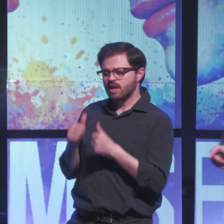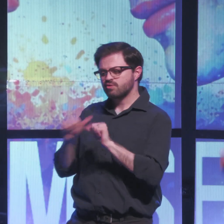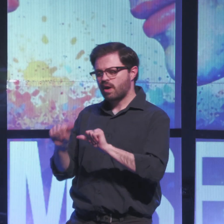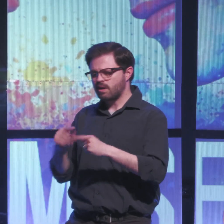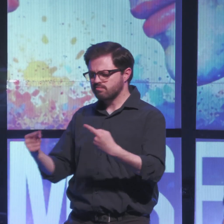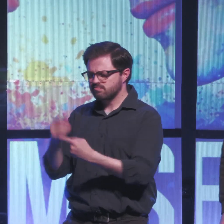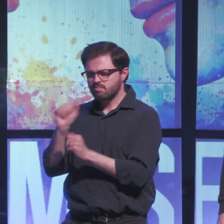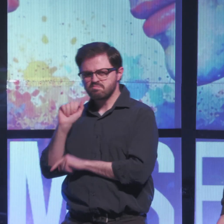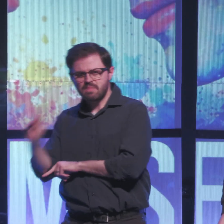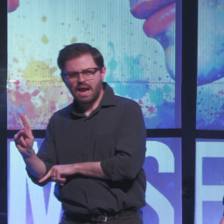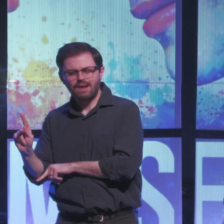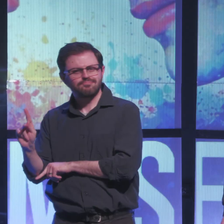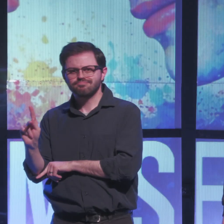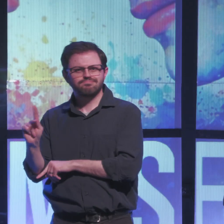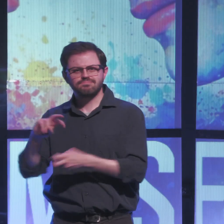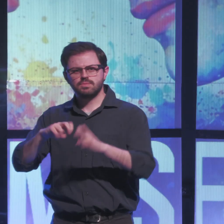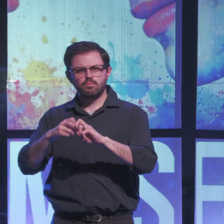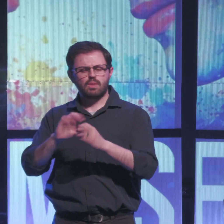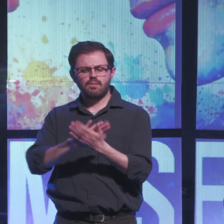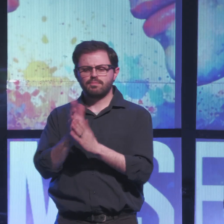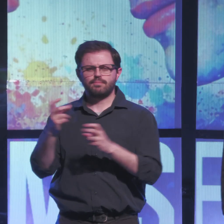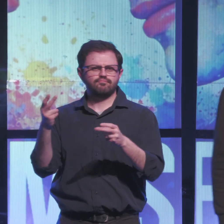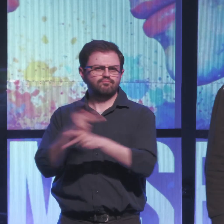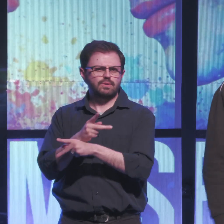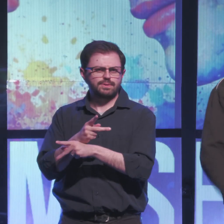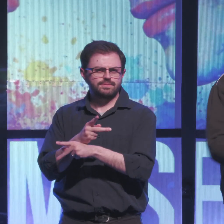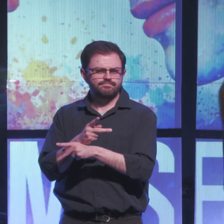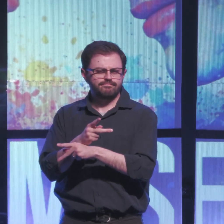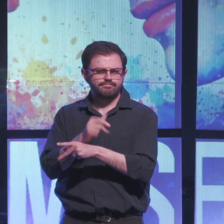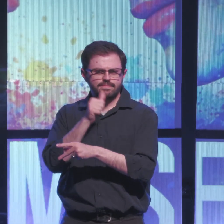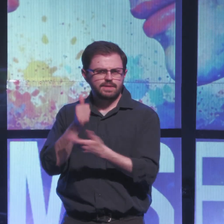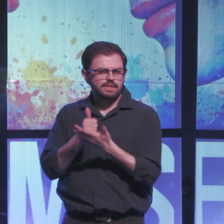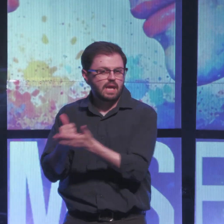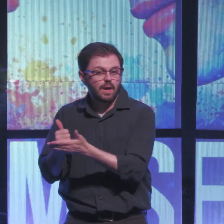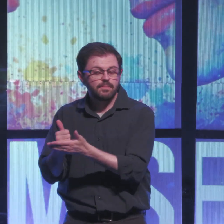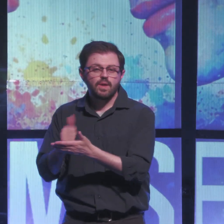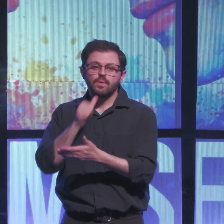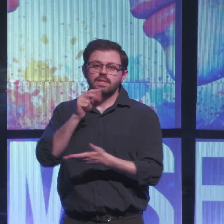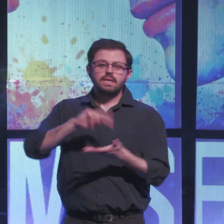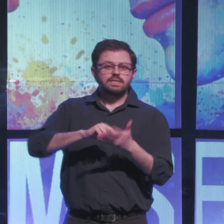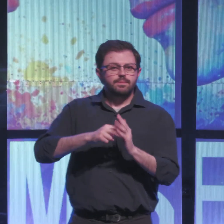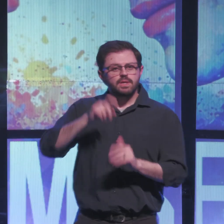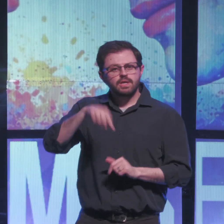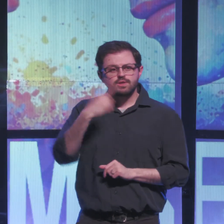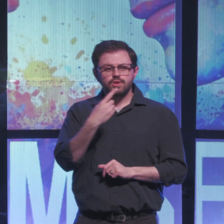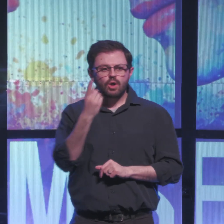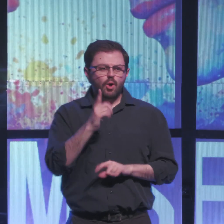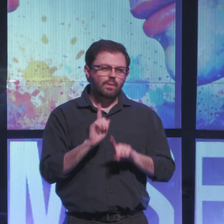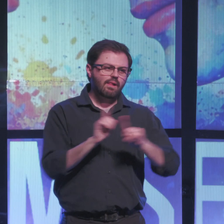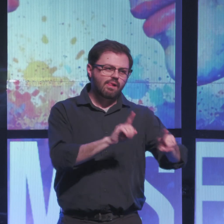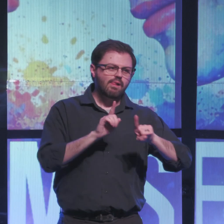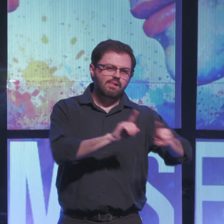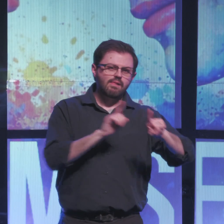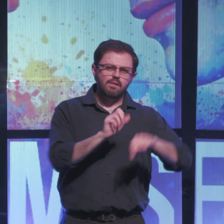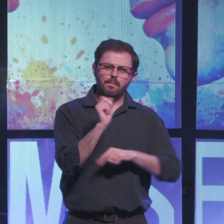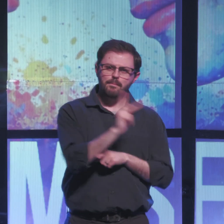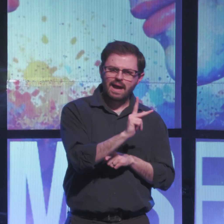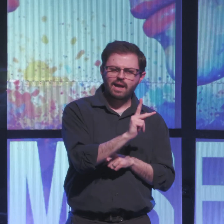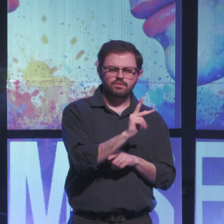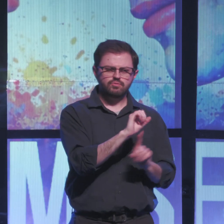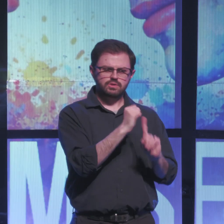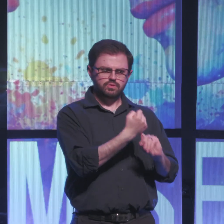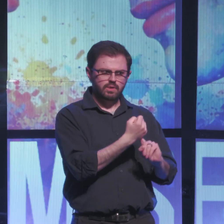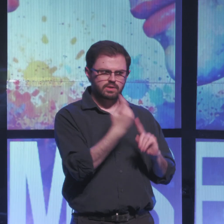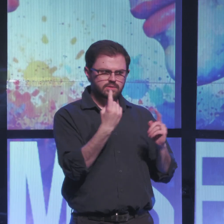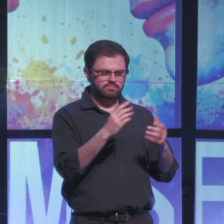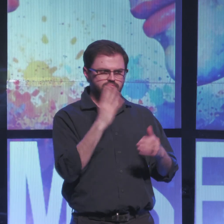only makes the problem worse. Now, that does not mean that I continue to put myself in a space where I'm constantly wounded. I put up